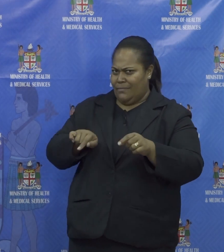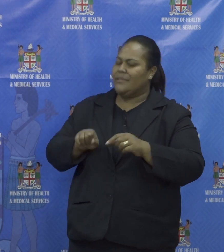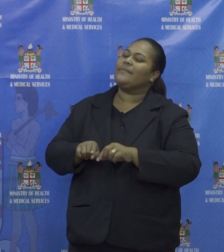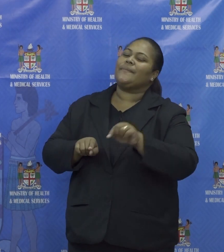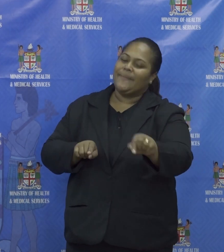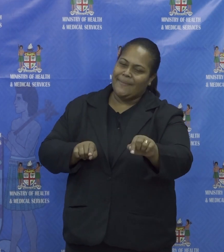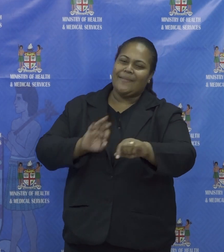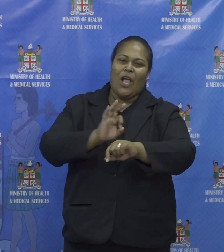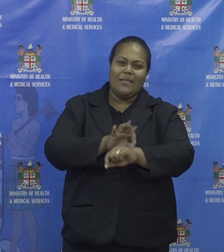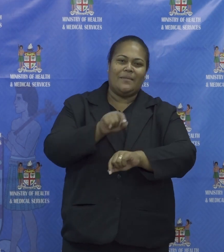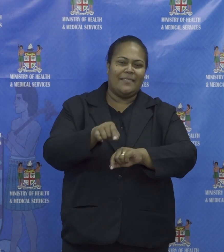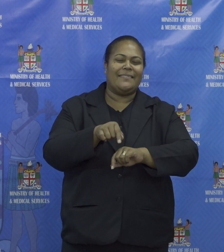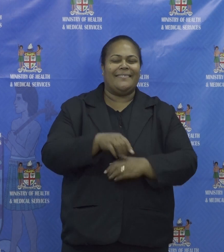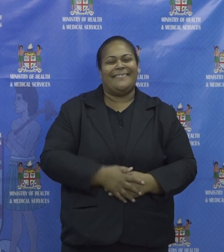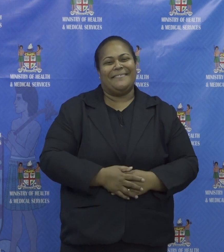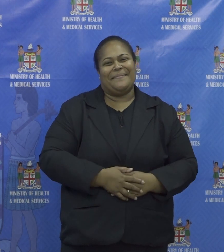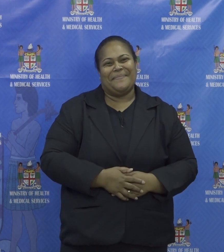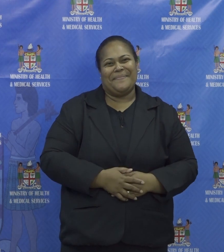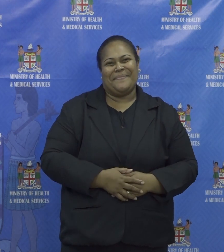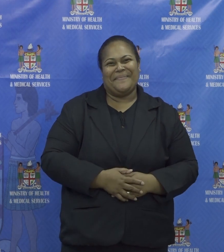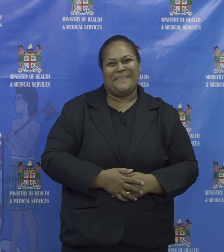need health services.